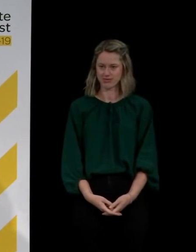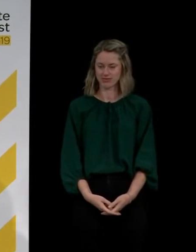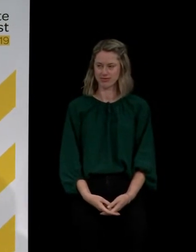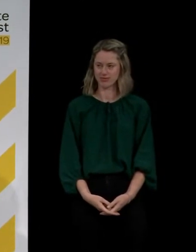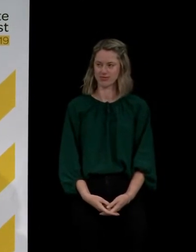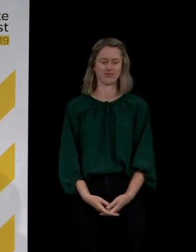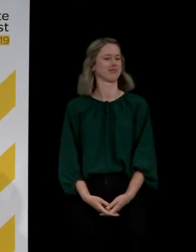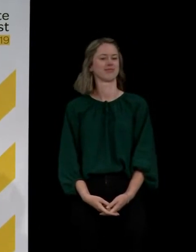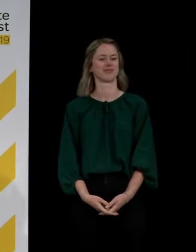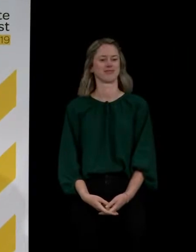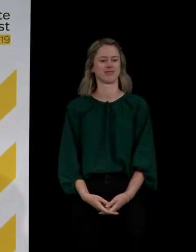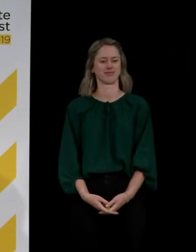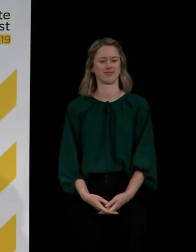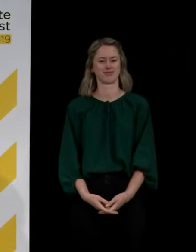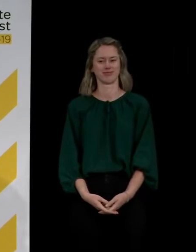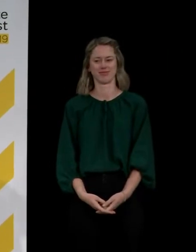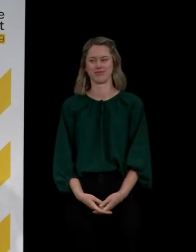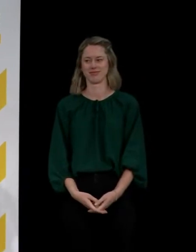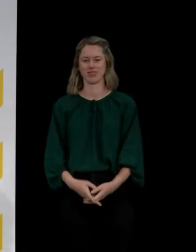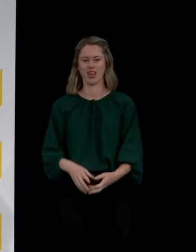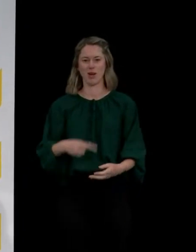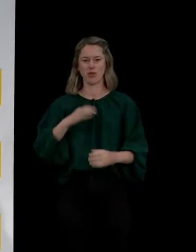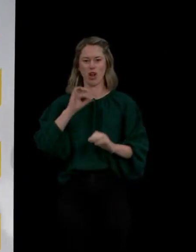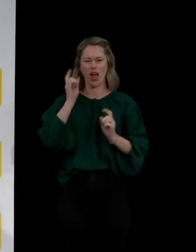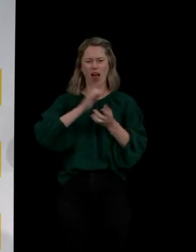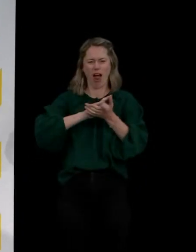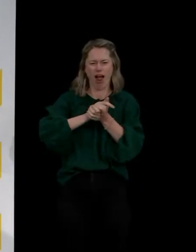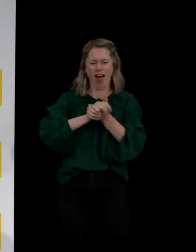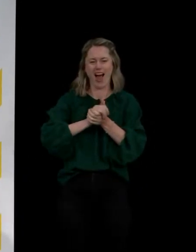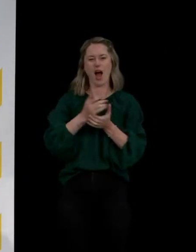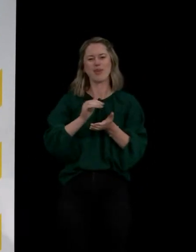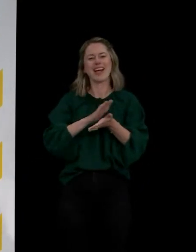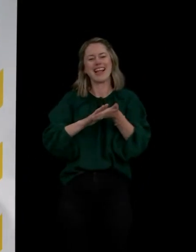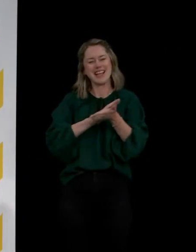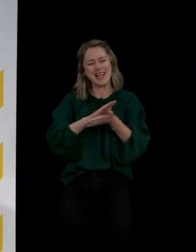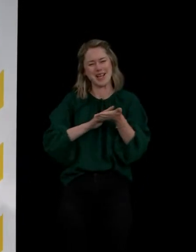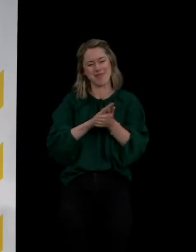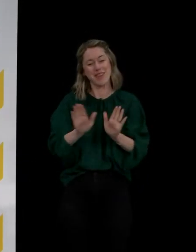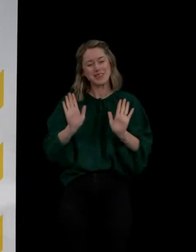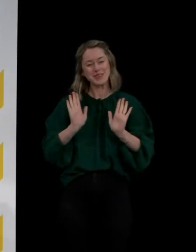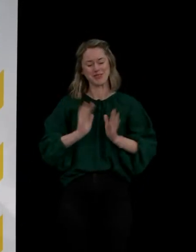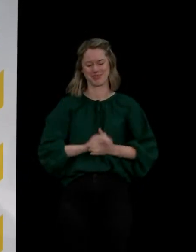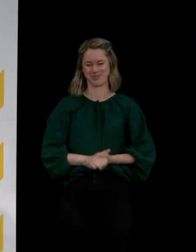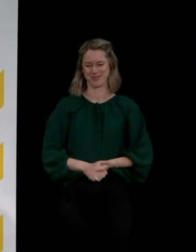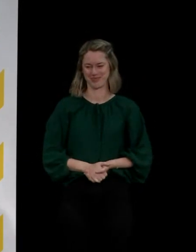Just for the benefit of viewers, that's not hand wringing, that's hand sanitising.